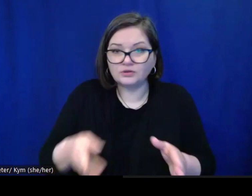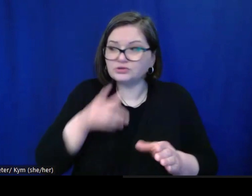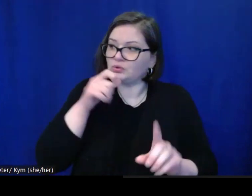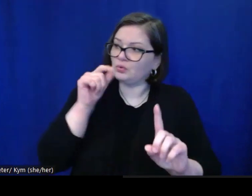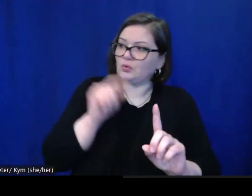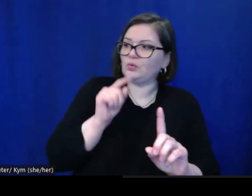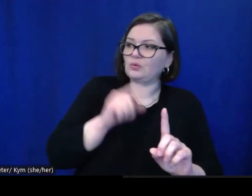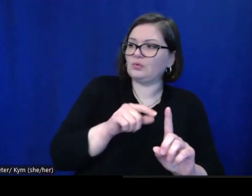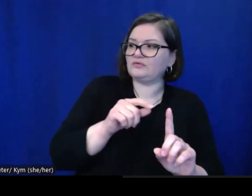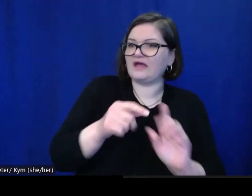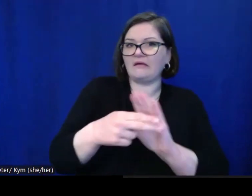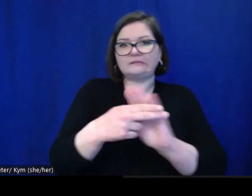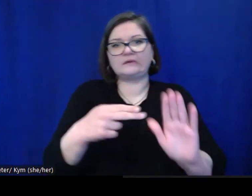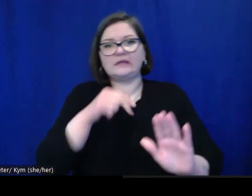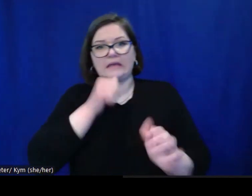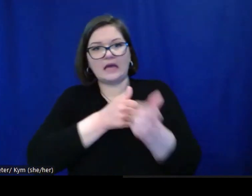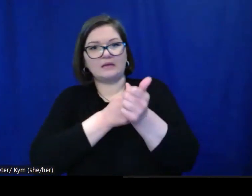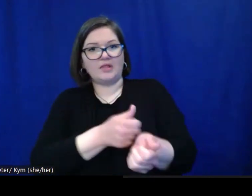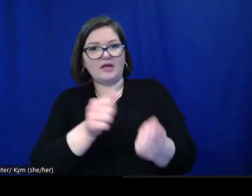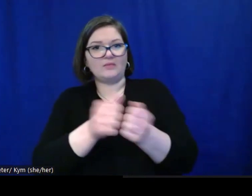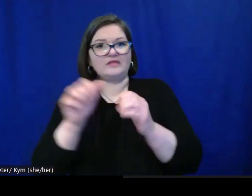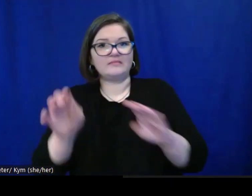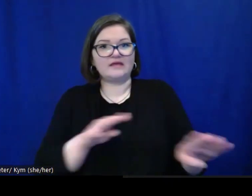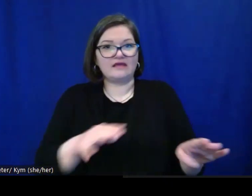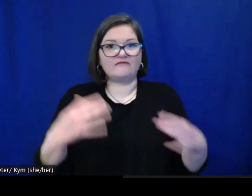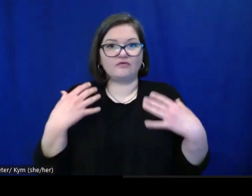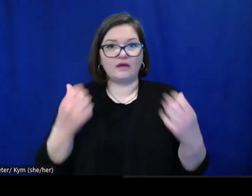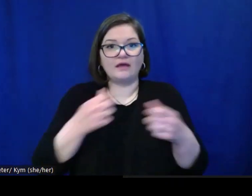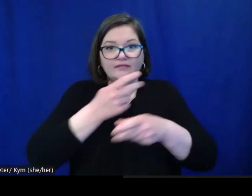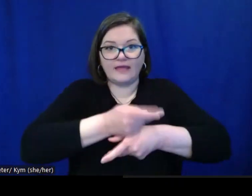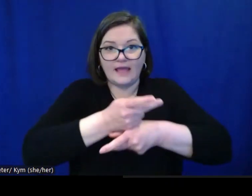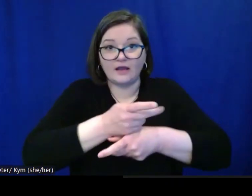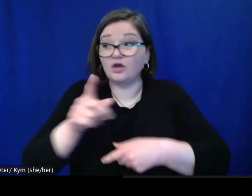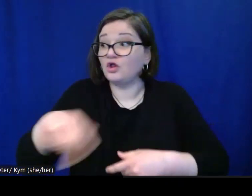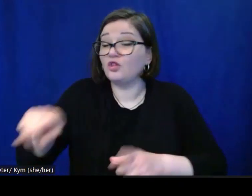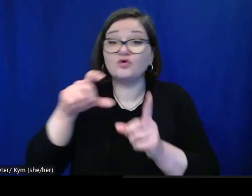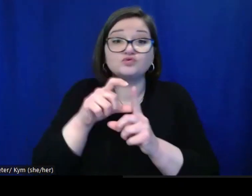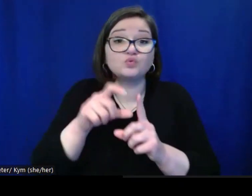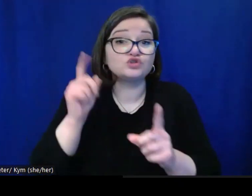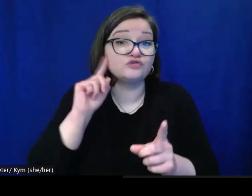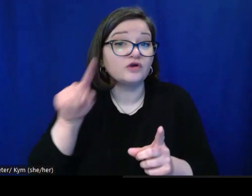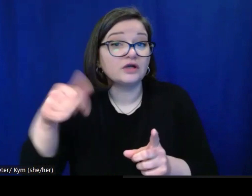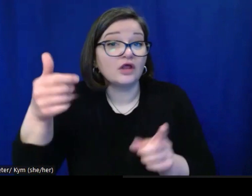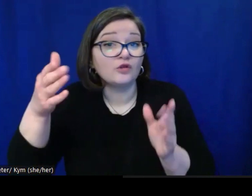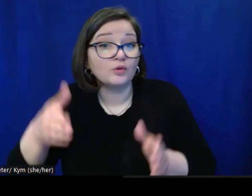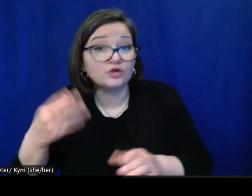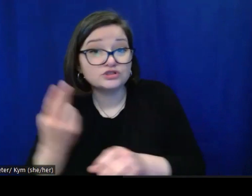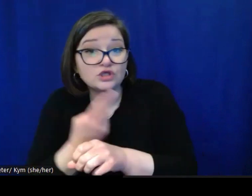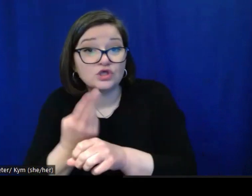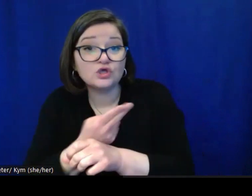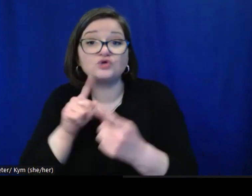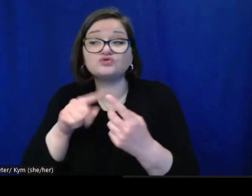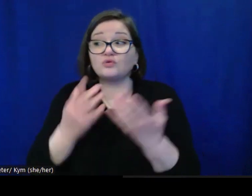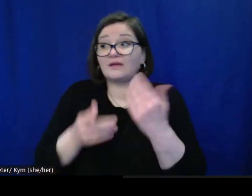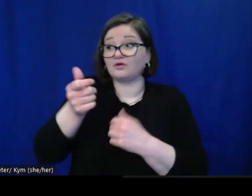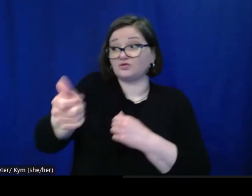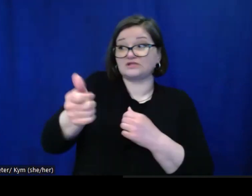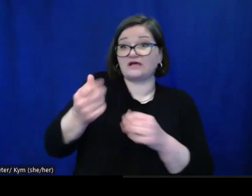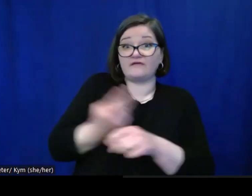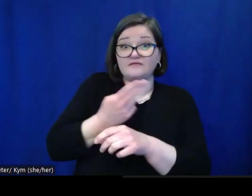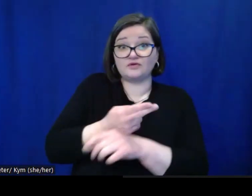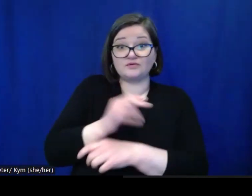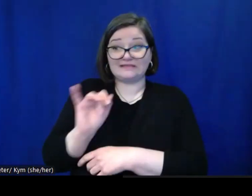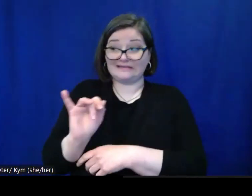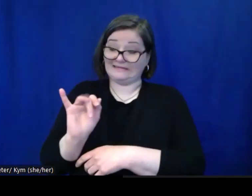not compliant with behavioral health treatment? And these can be words that you have heard someone use, words that you have used yourself if you're feeling oh